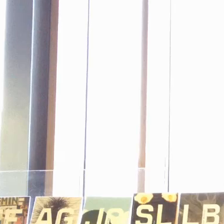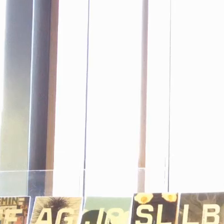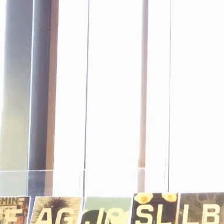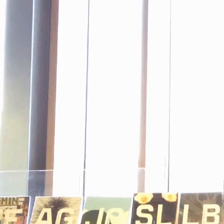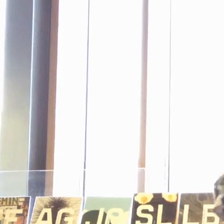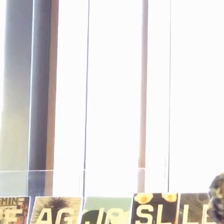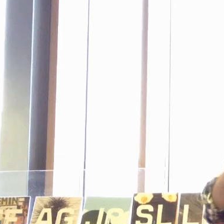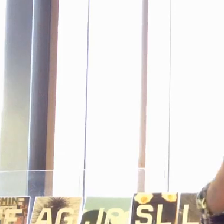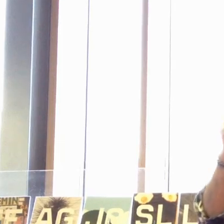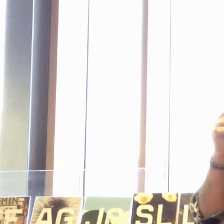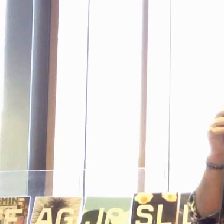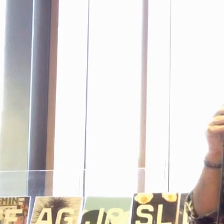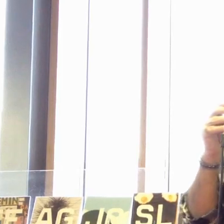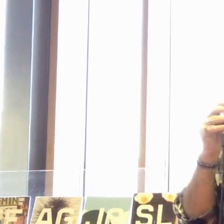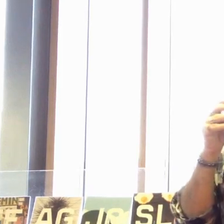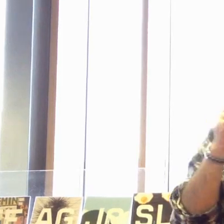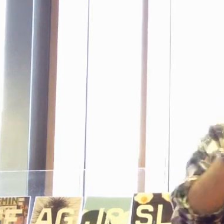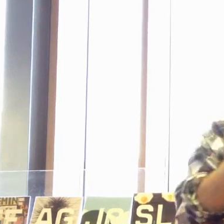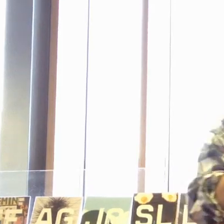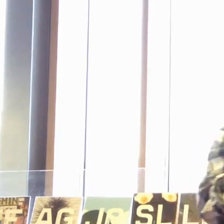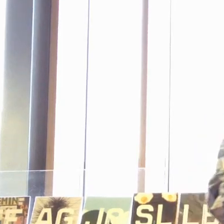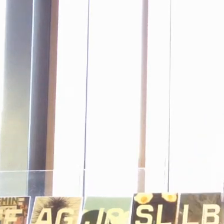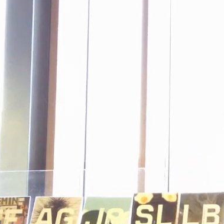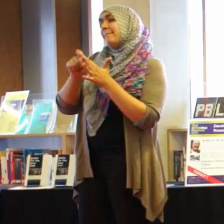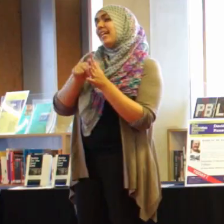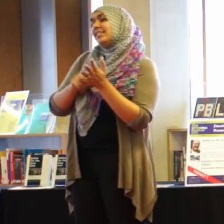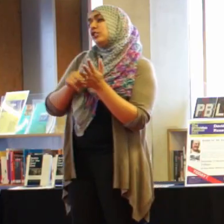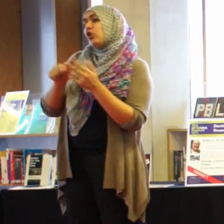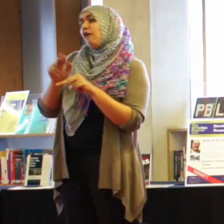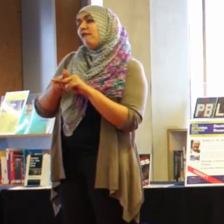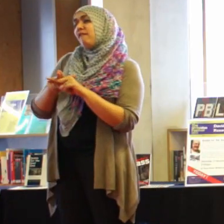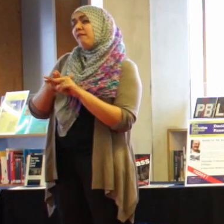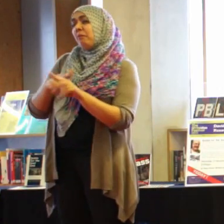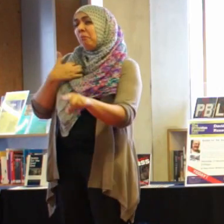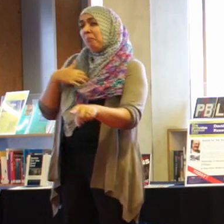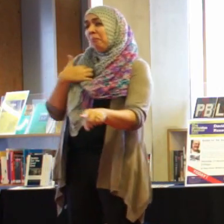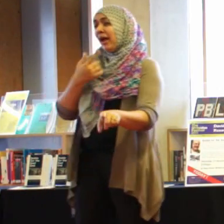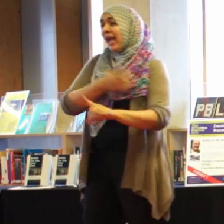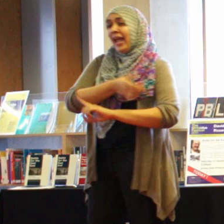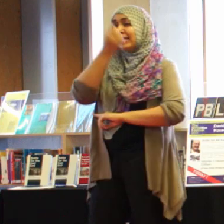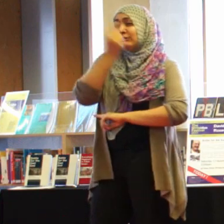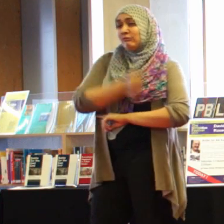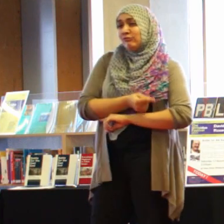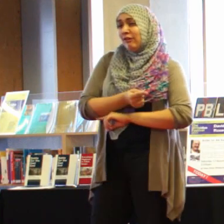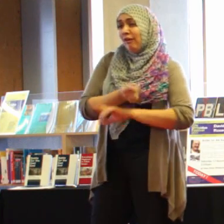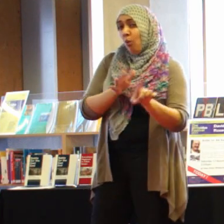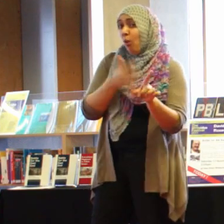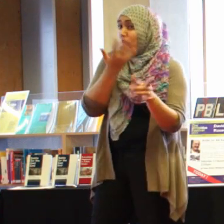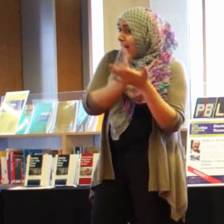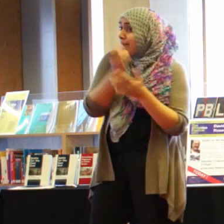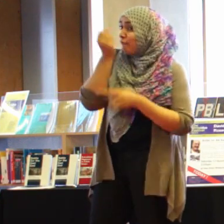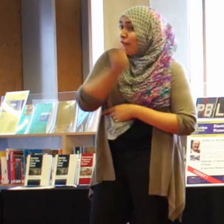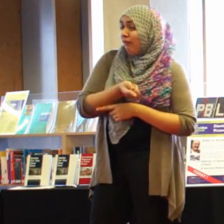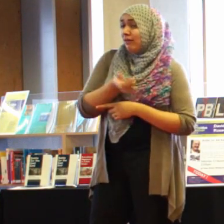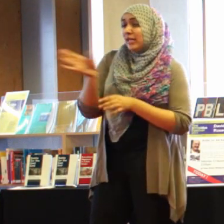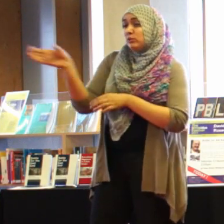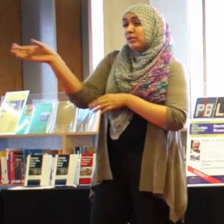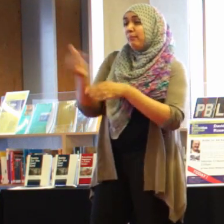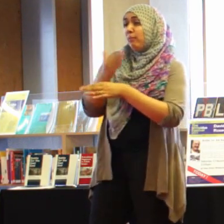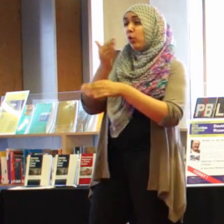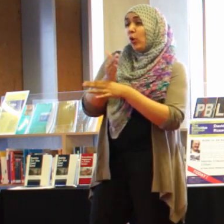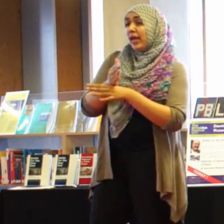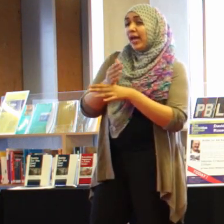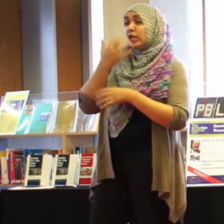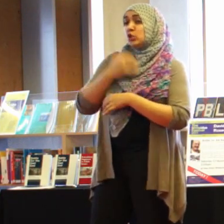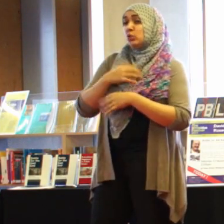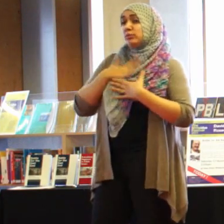was employing a Jewish East End boxer as a bodyguard and training his physical defence force. And